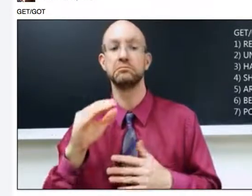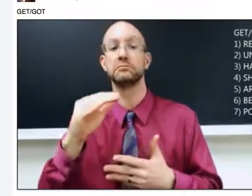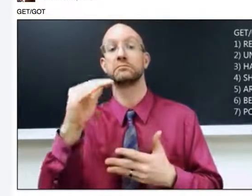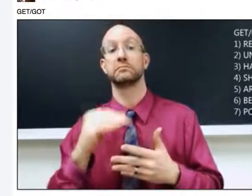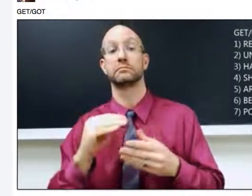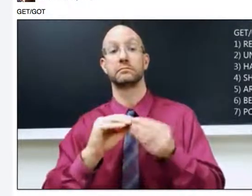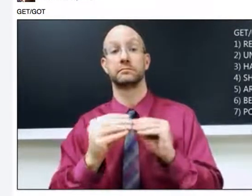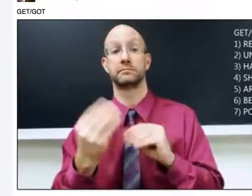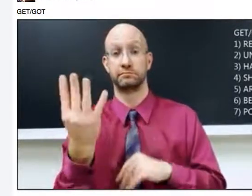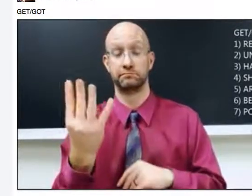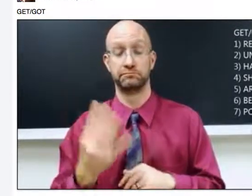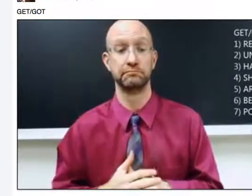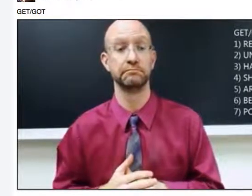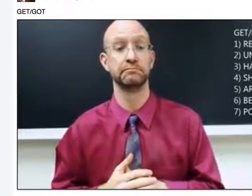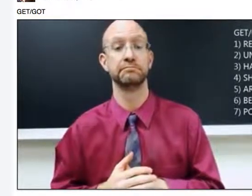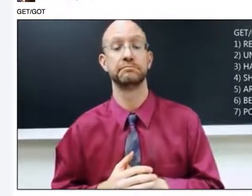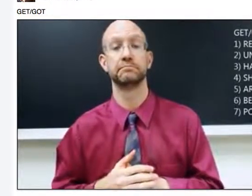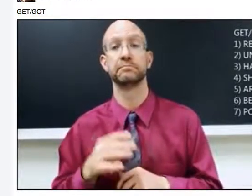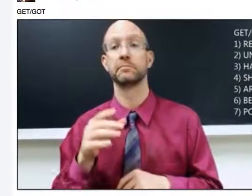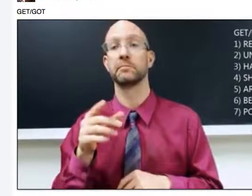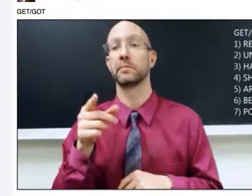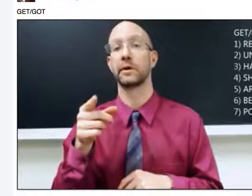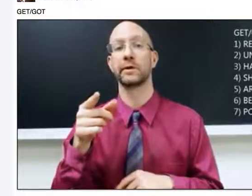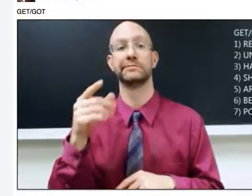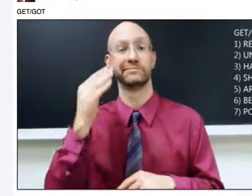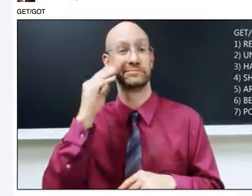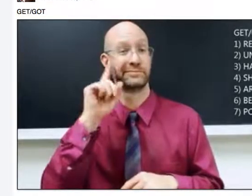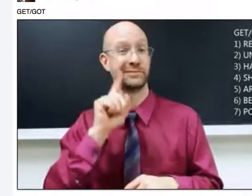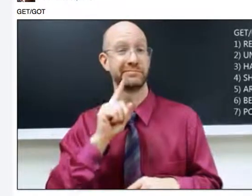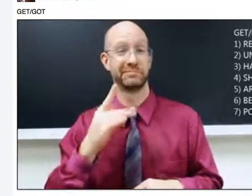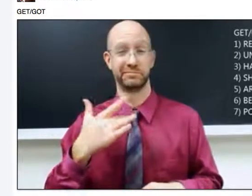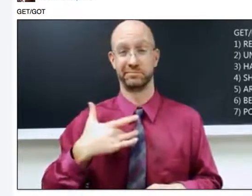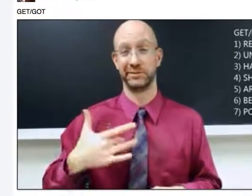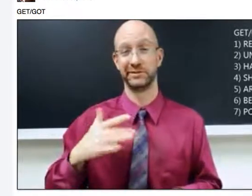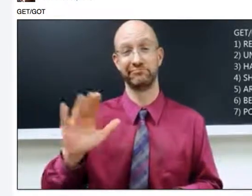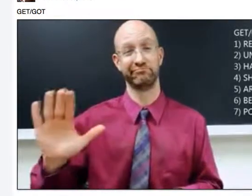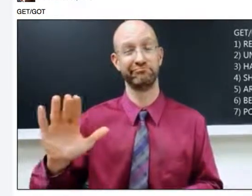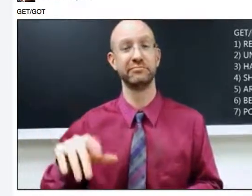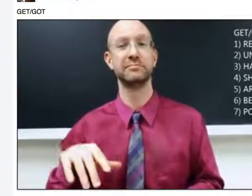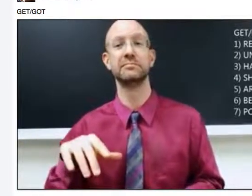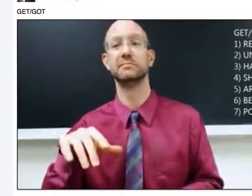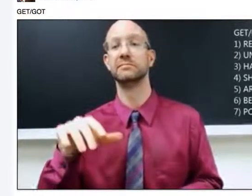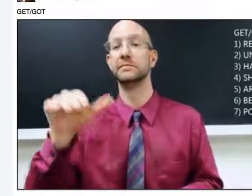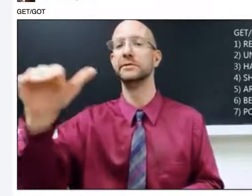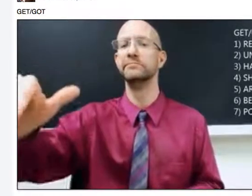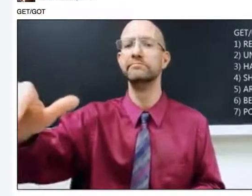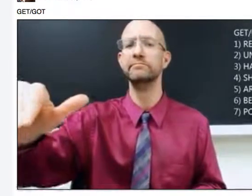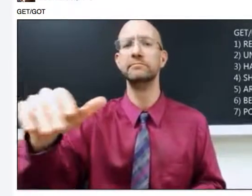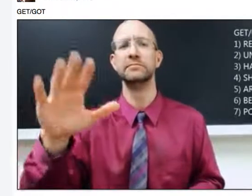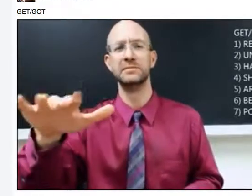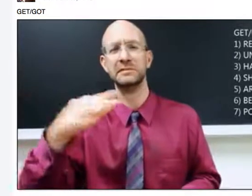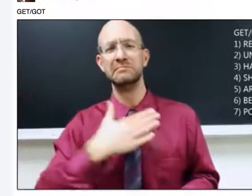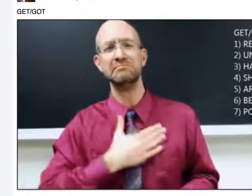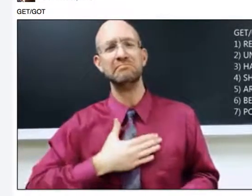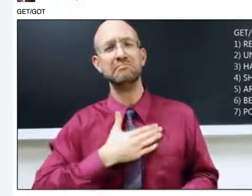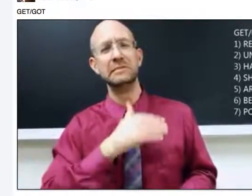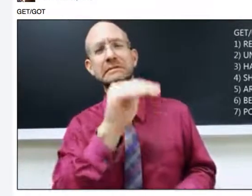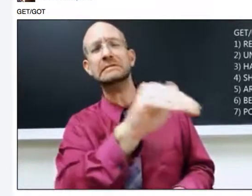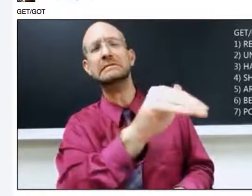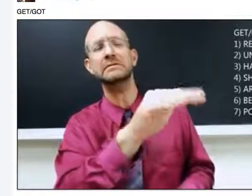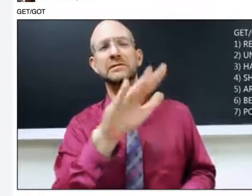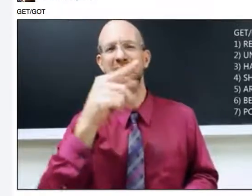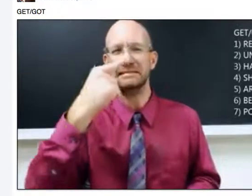So just understand the have can mean that too. Number 4, shoulder tap. You know, deaf people tend to get